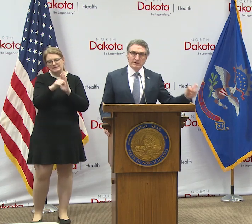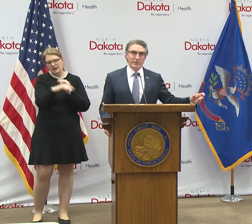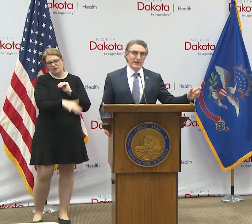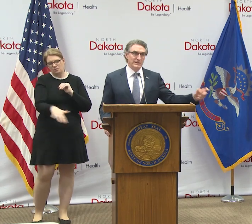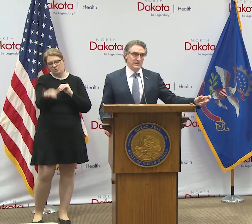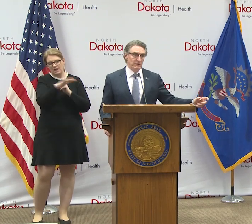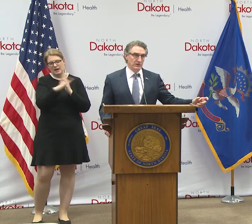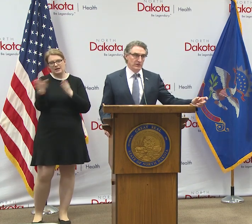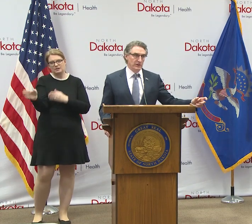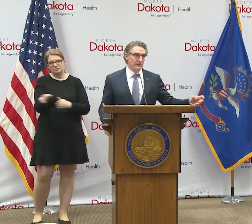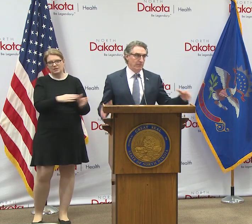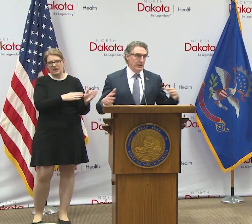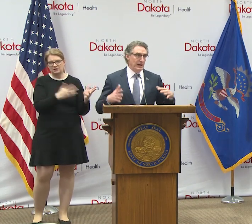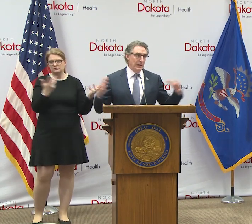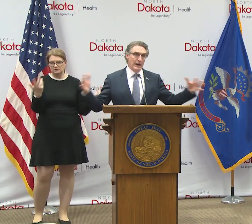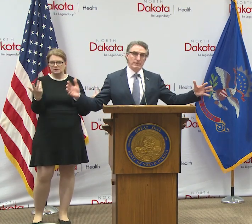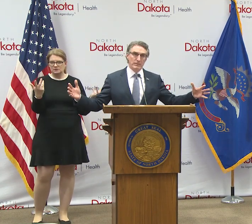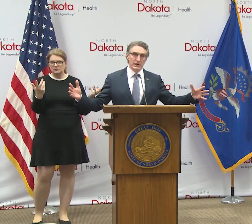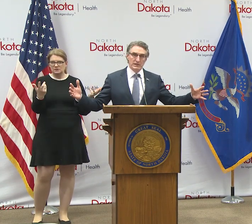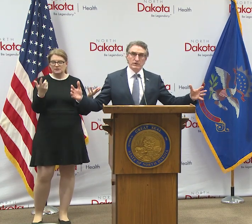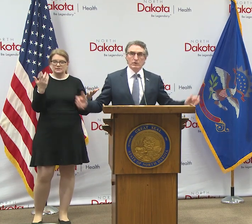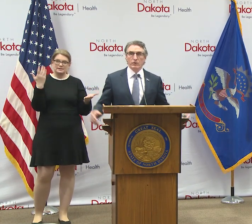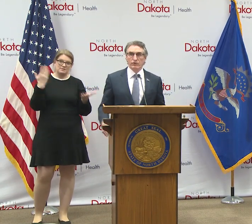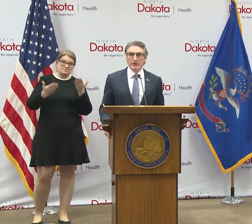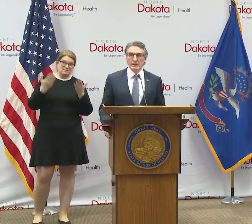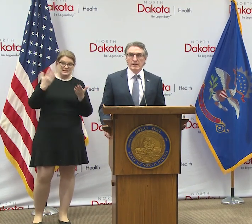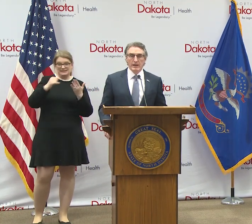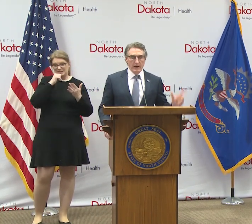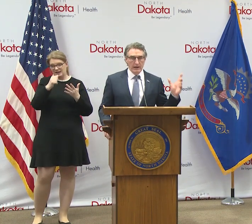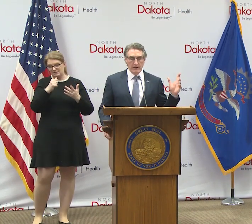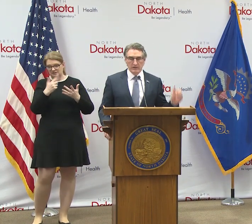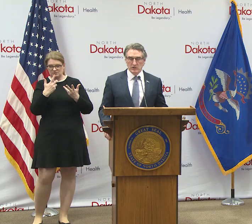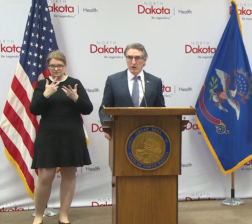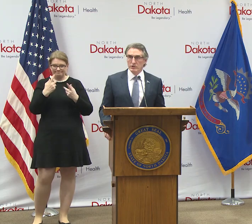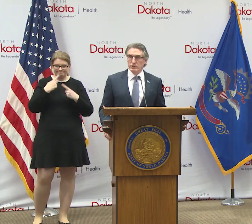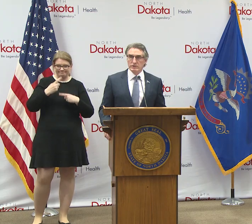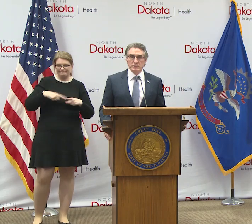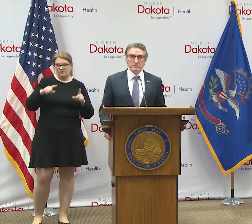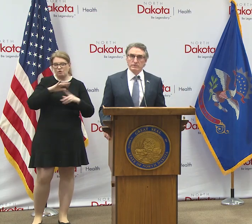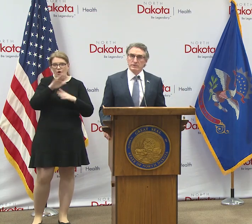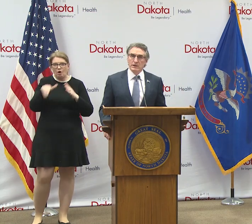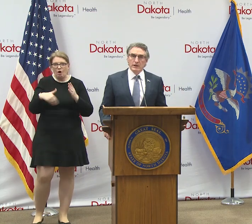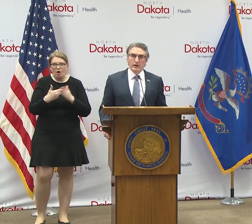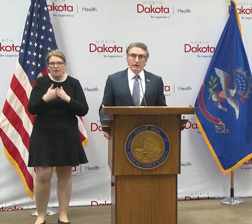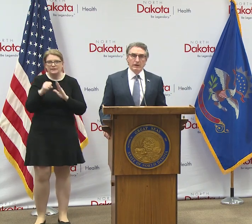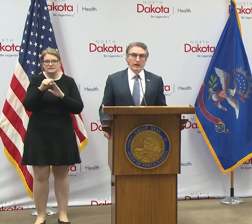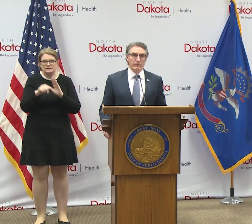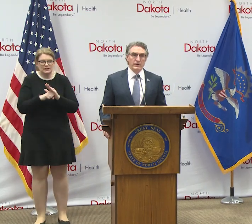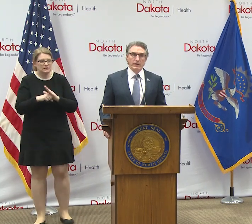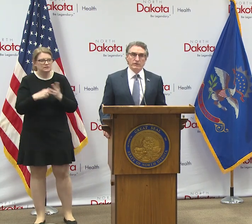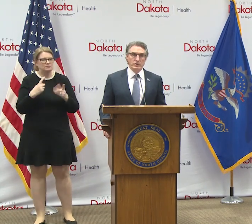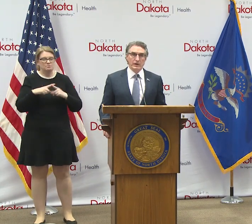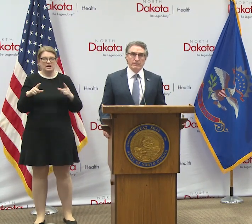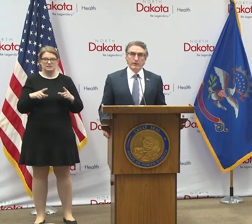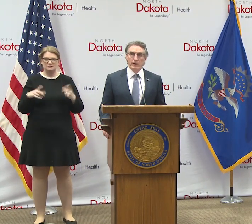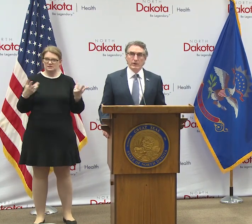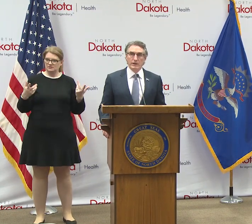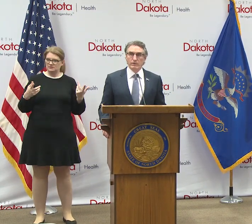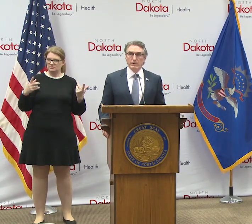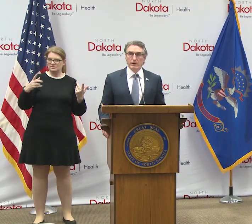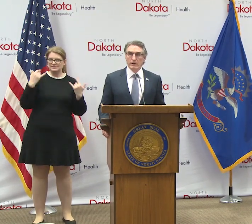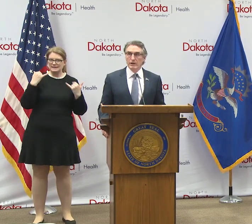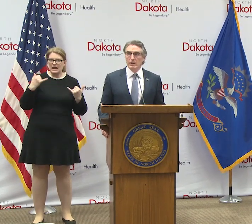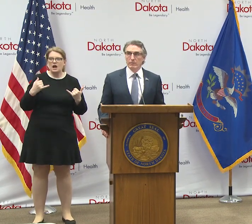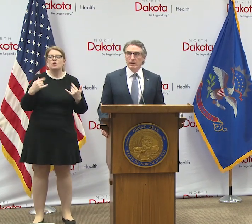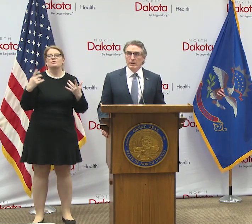each system plans individually, that may not optimize for the whole state. And these larger systems have stood up and they're